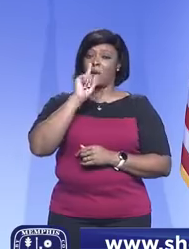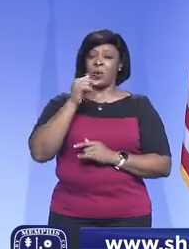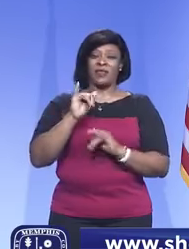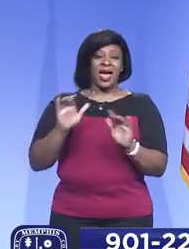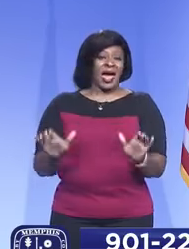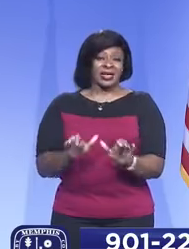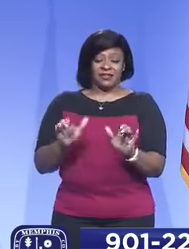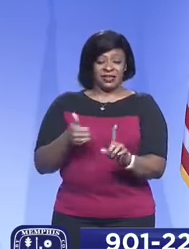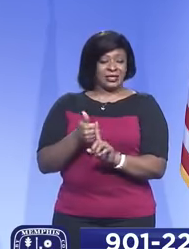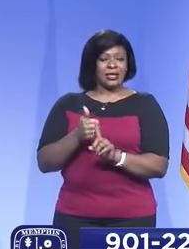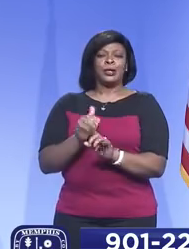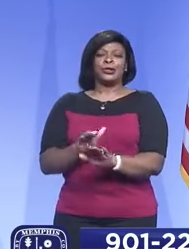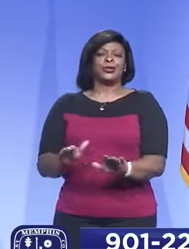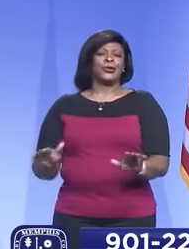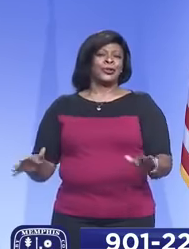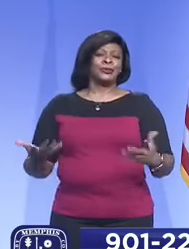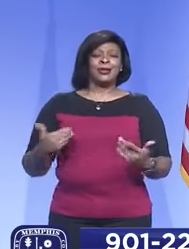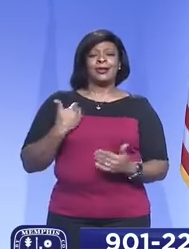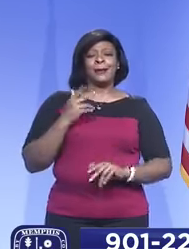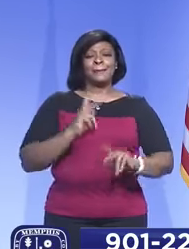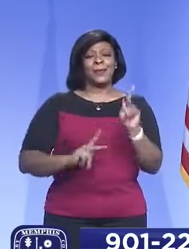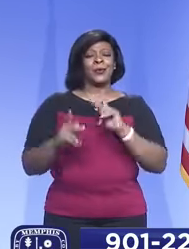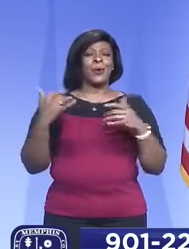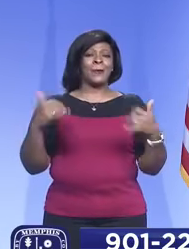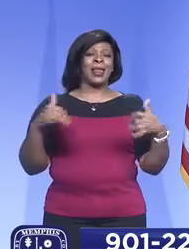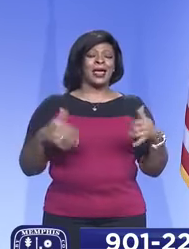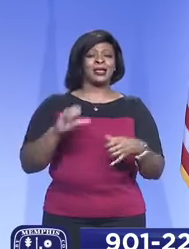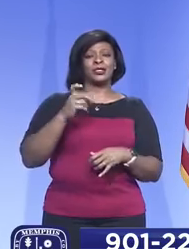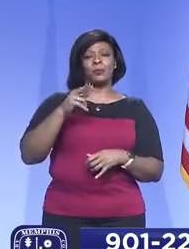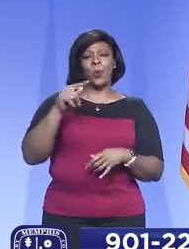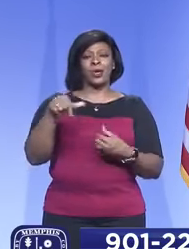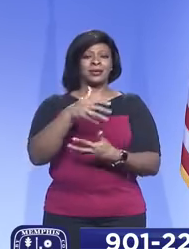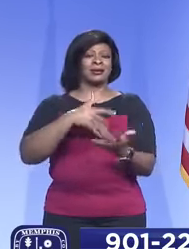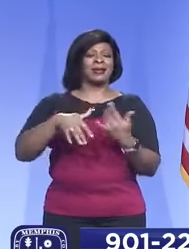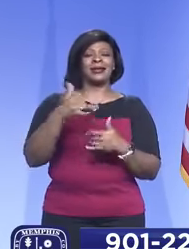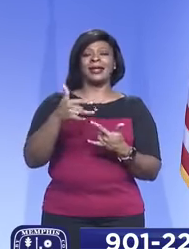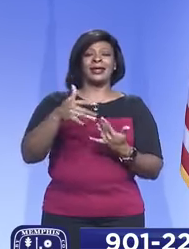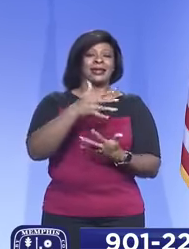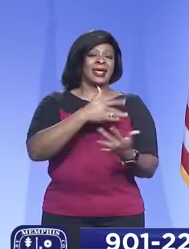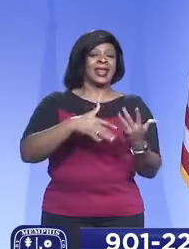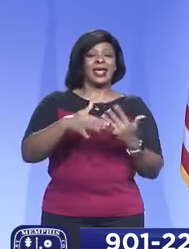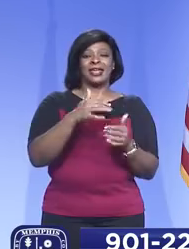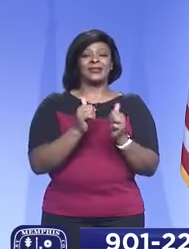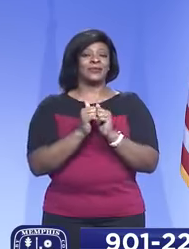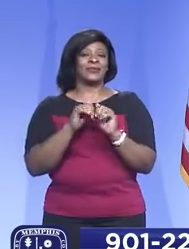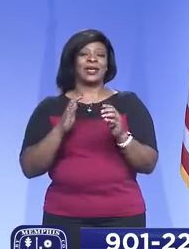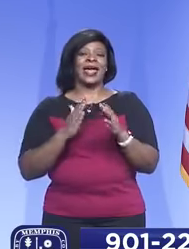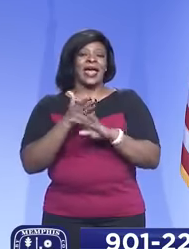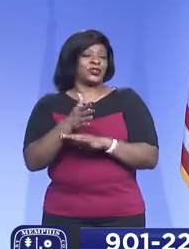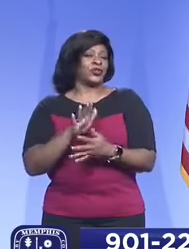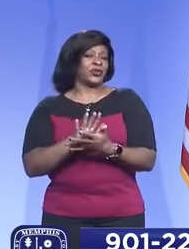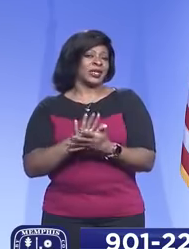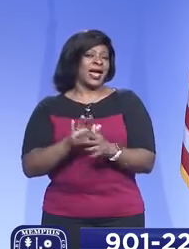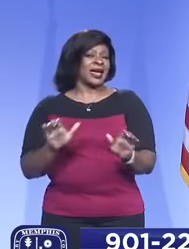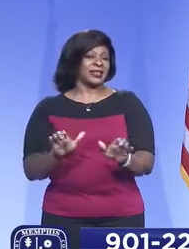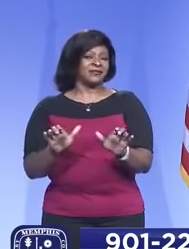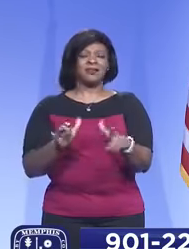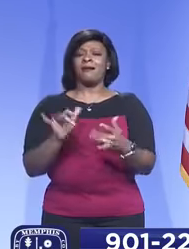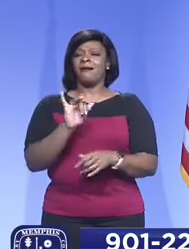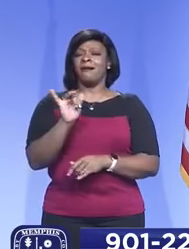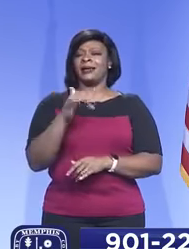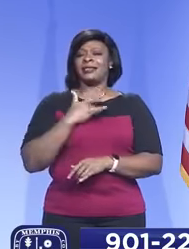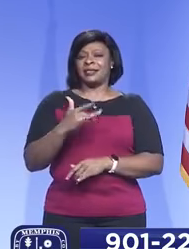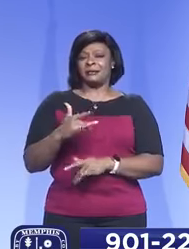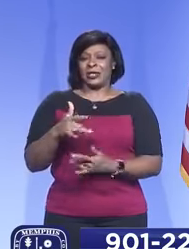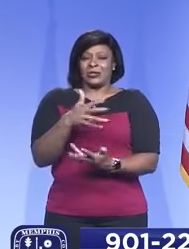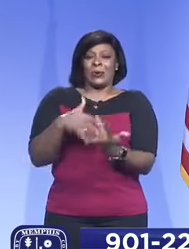activity itself. Children and young people who play sports together or engage in extracurricular activities together also tend